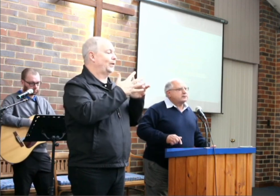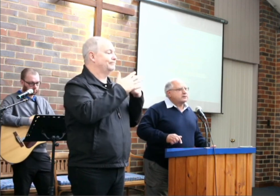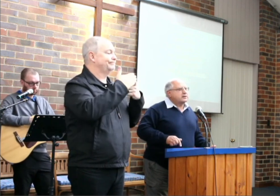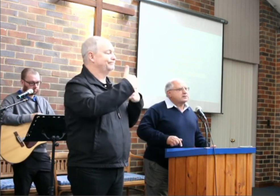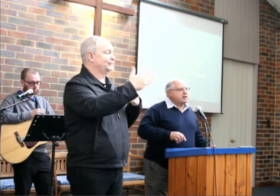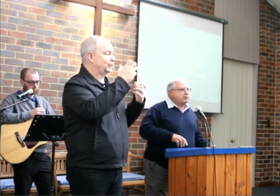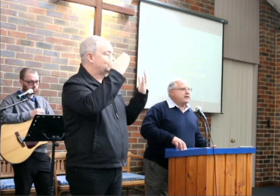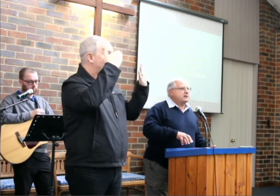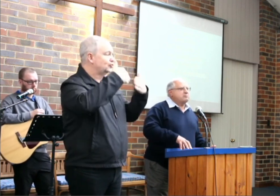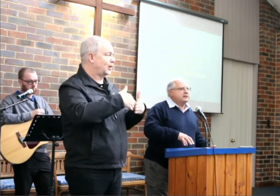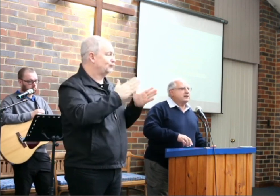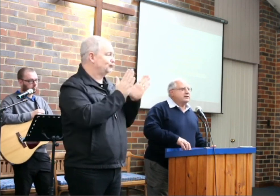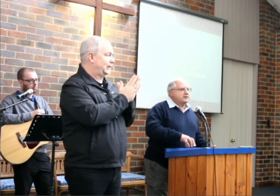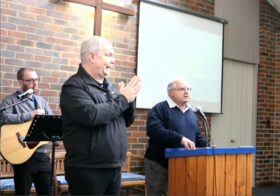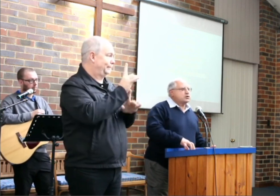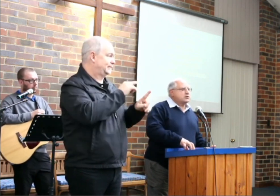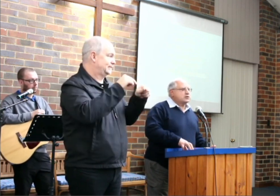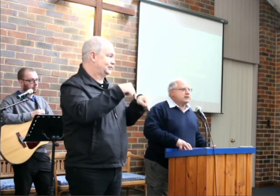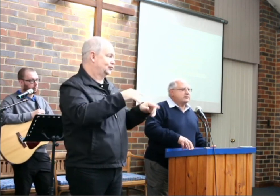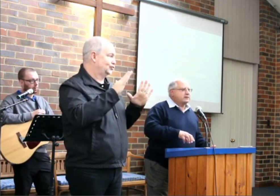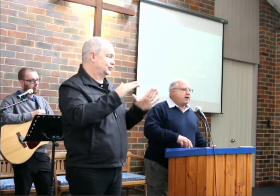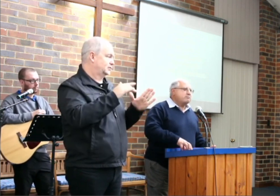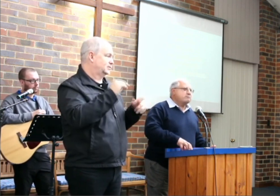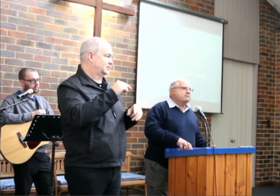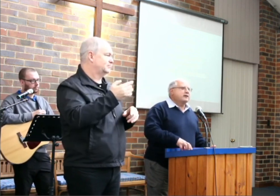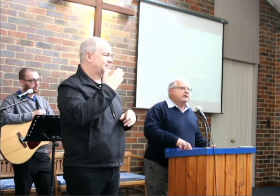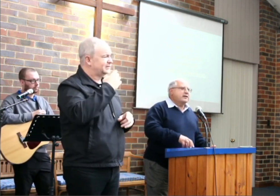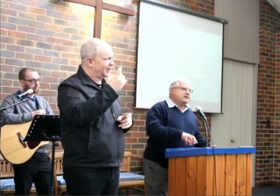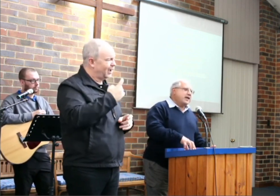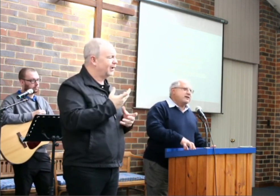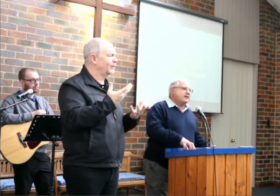tonight there is a prayer meeting in this church here. Come